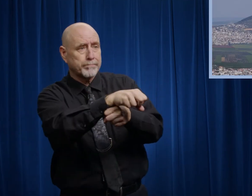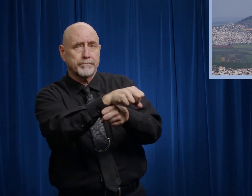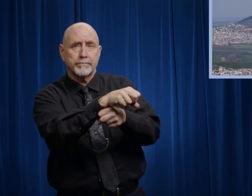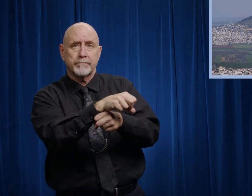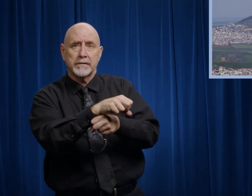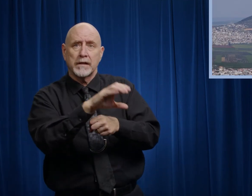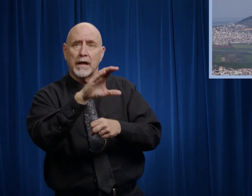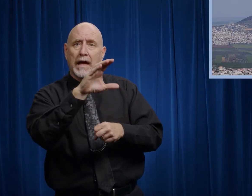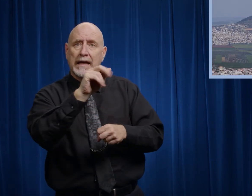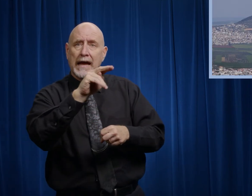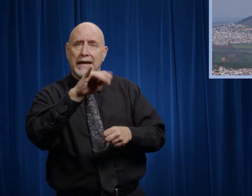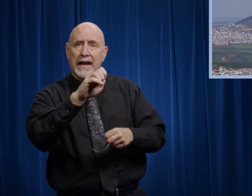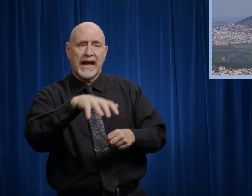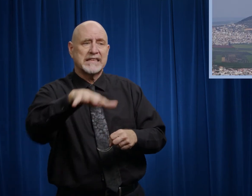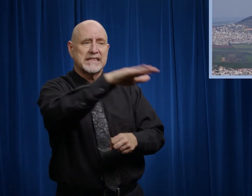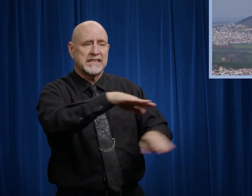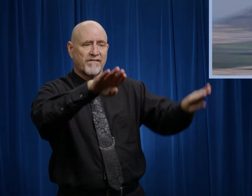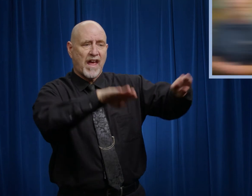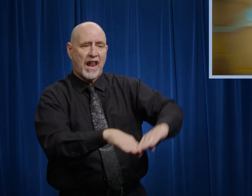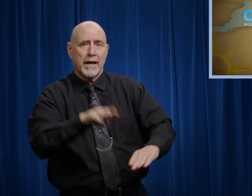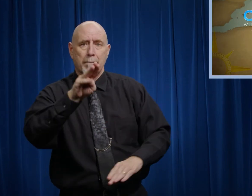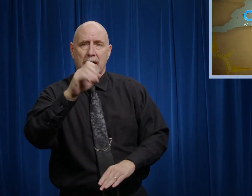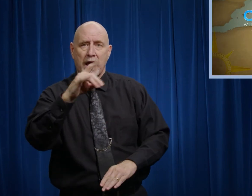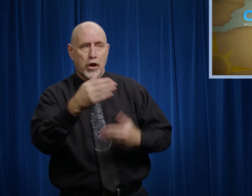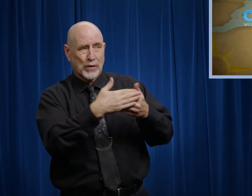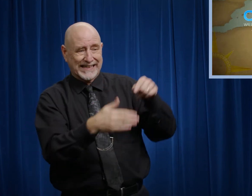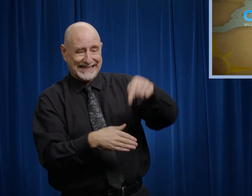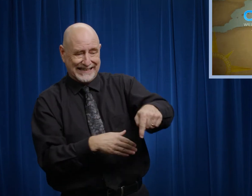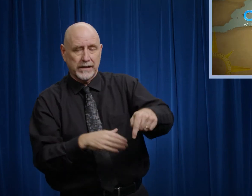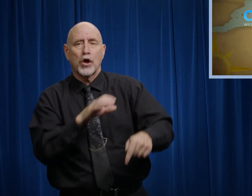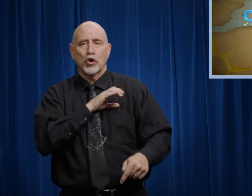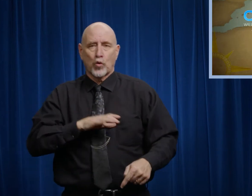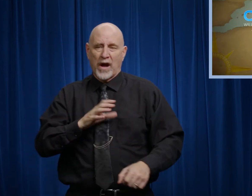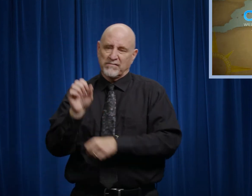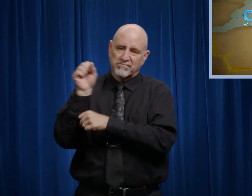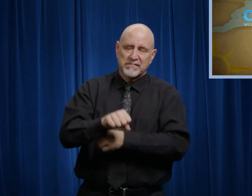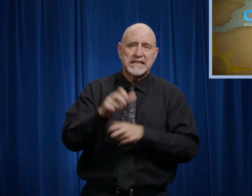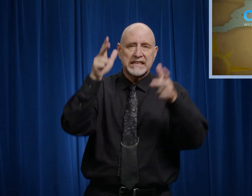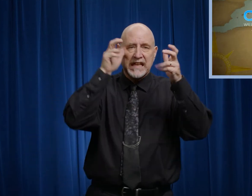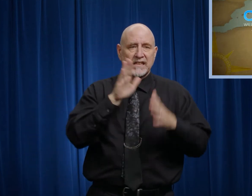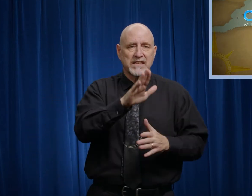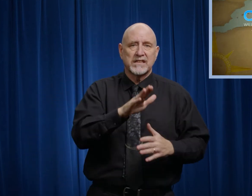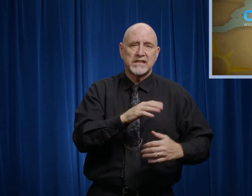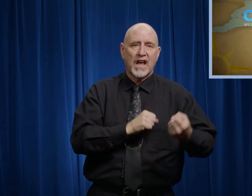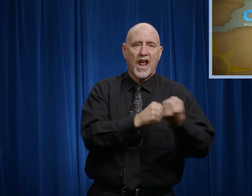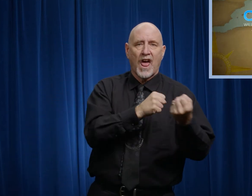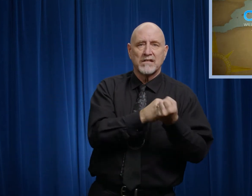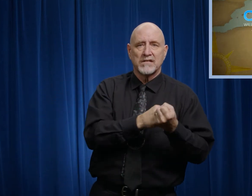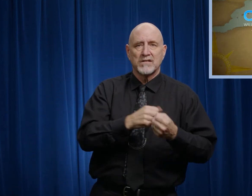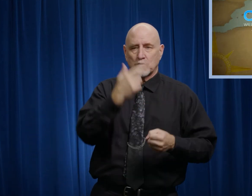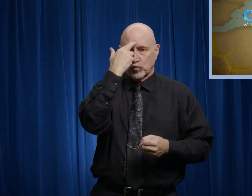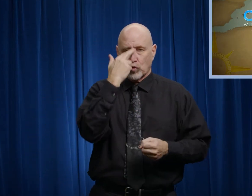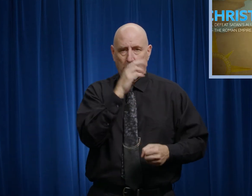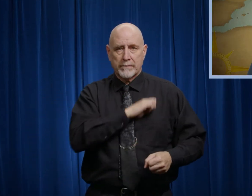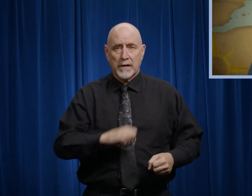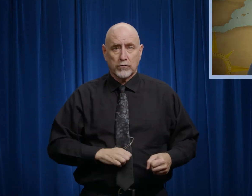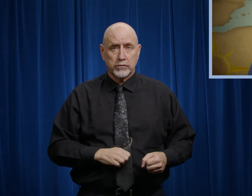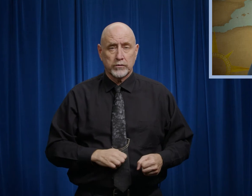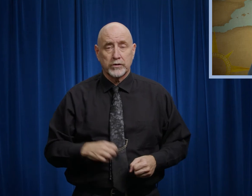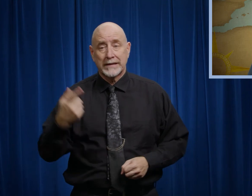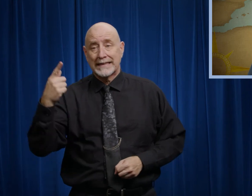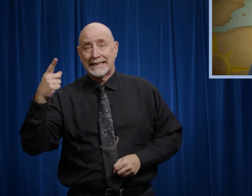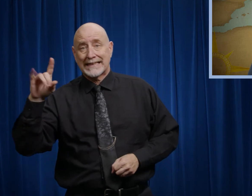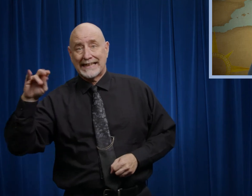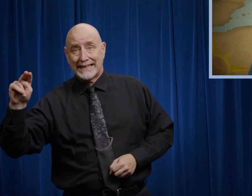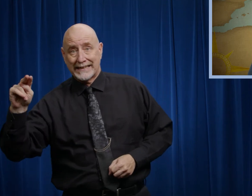defeated the Canaanites in the valley near Megiddo, so Christ would defeat Satan's allies, the Roman Empire.